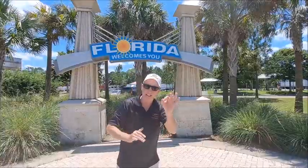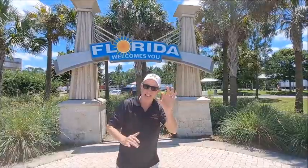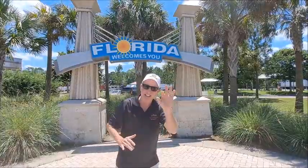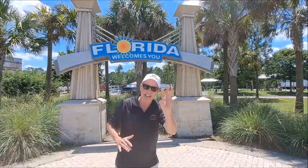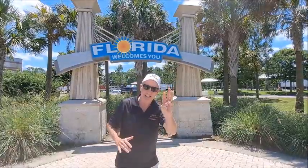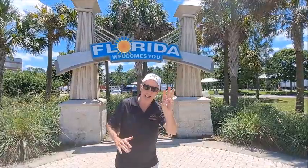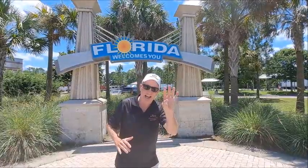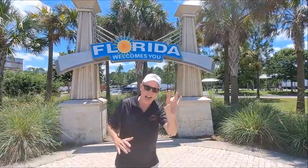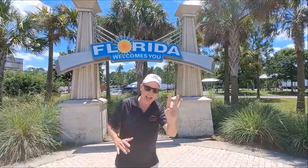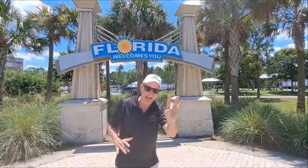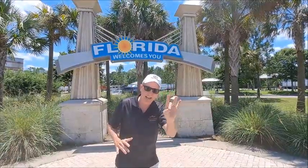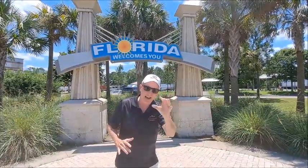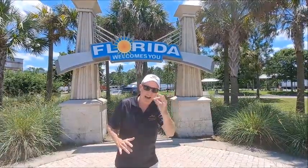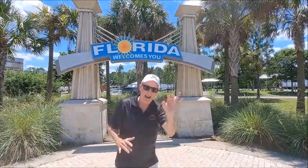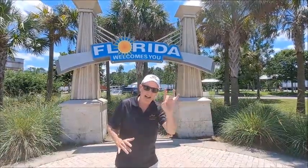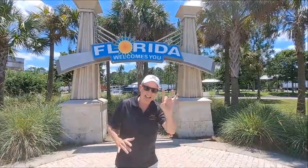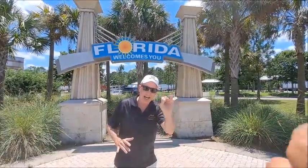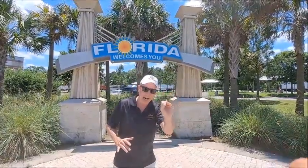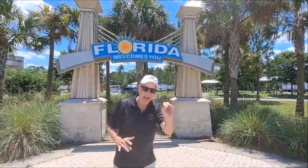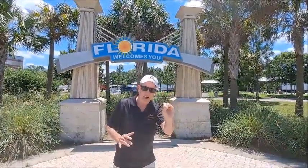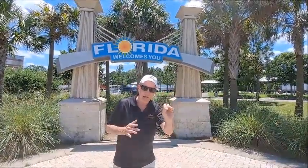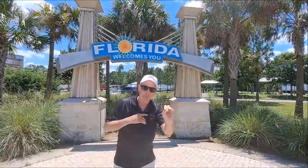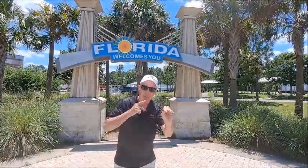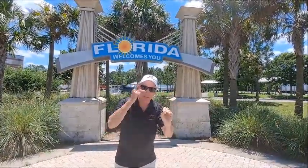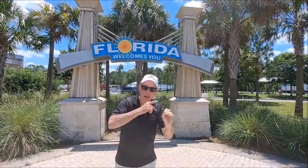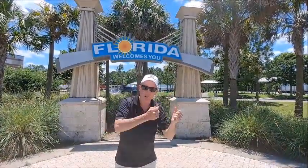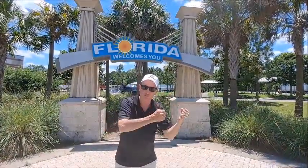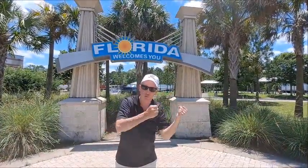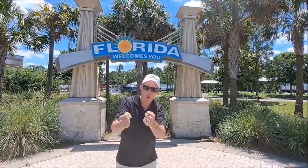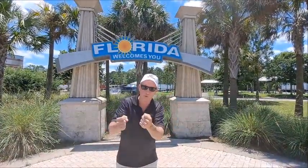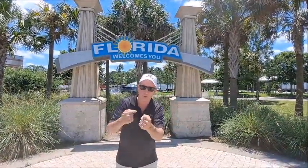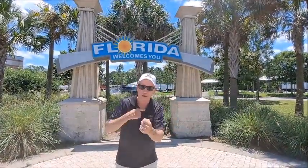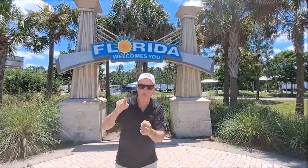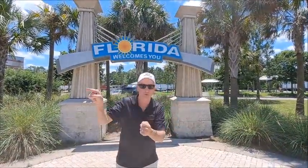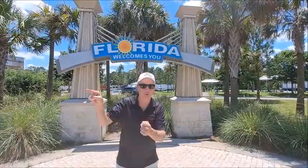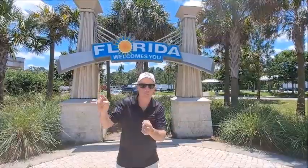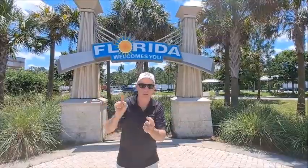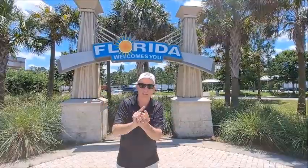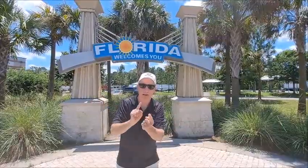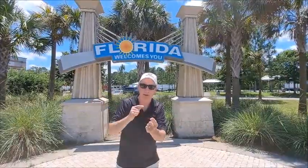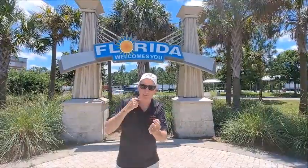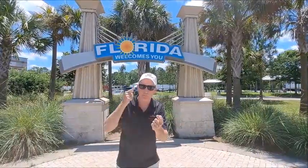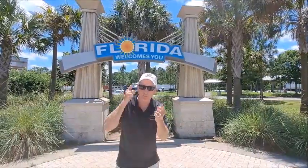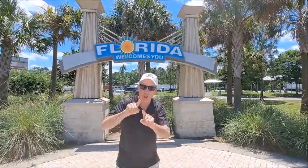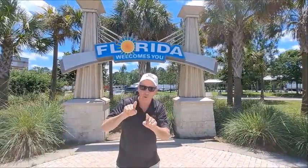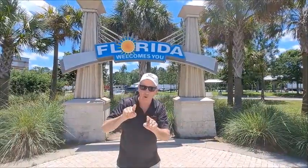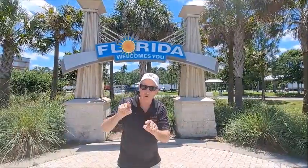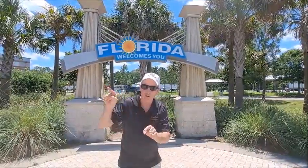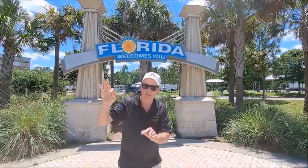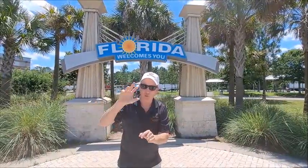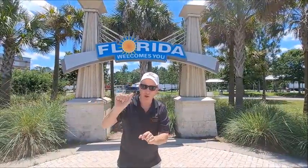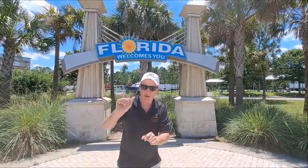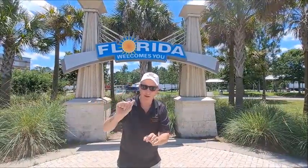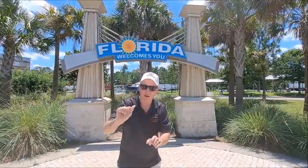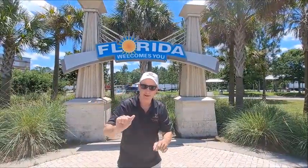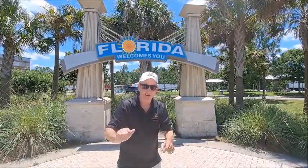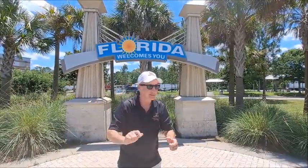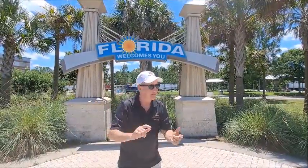in 1968 and 1980, my parents drove me to meet my brother in Florida. So